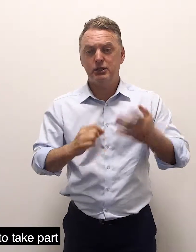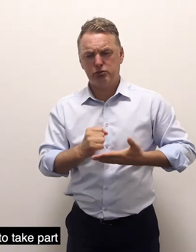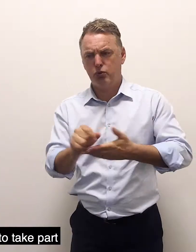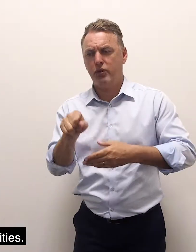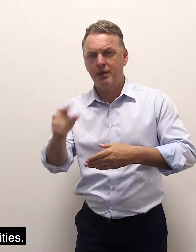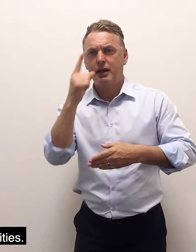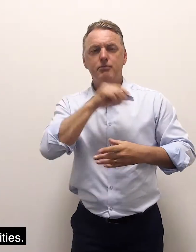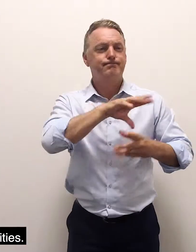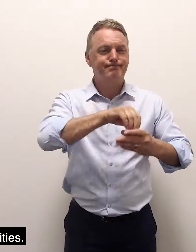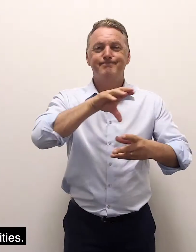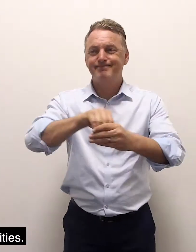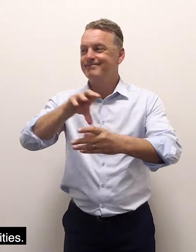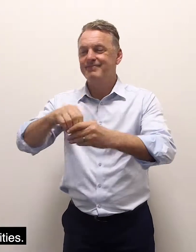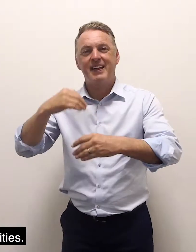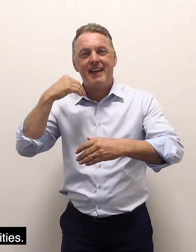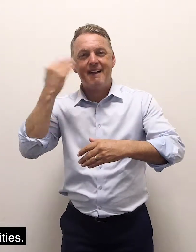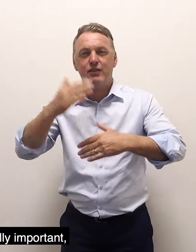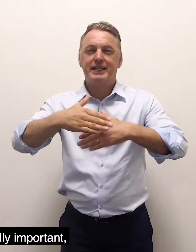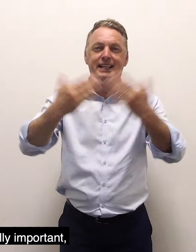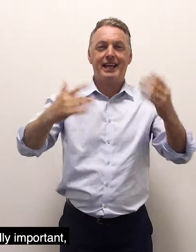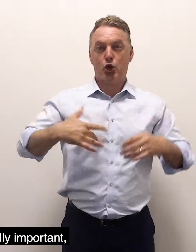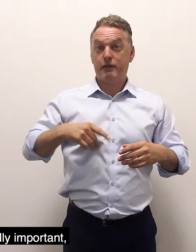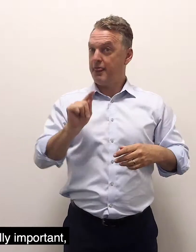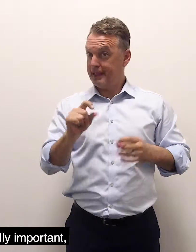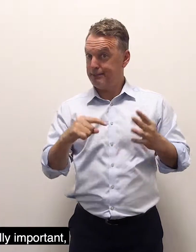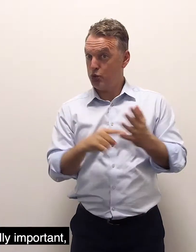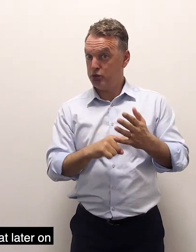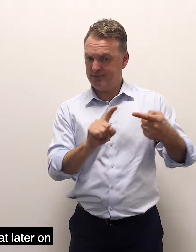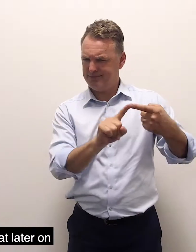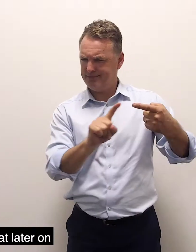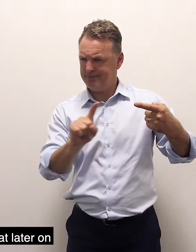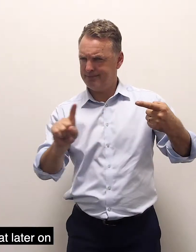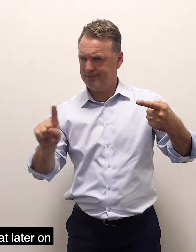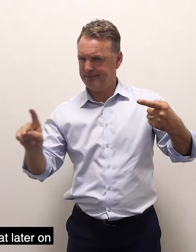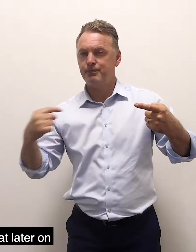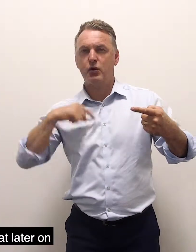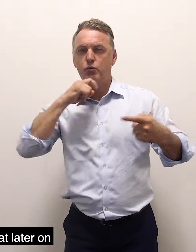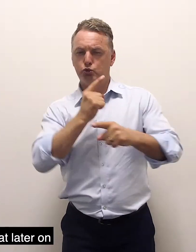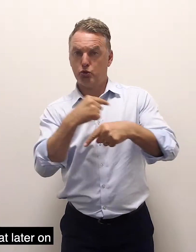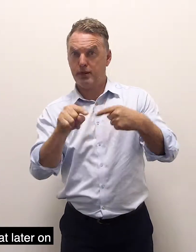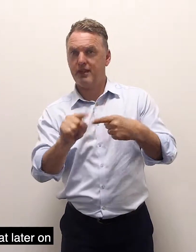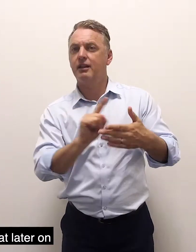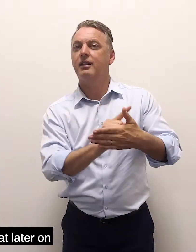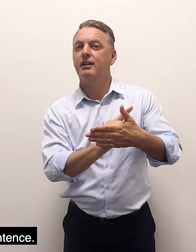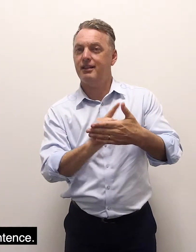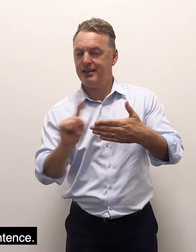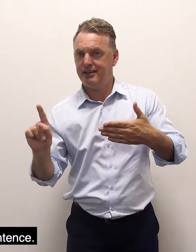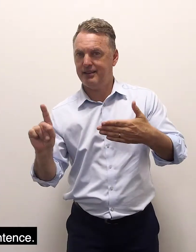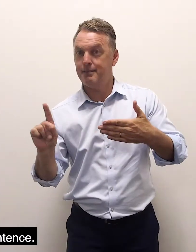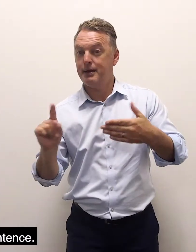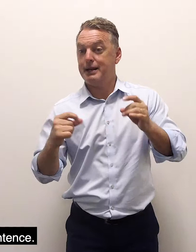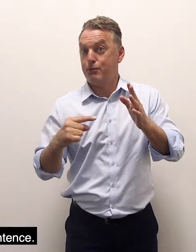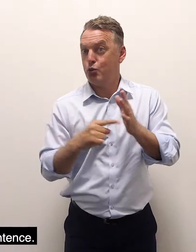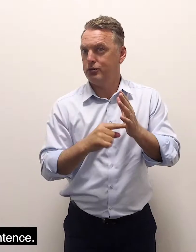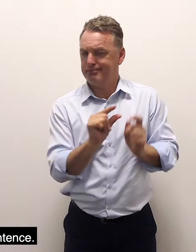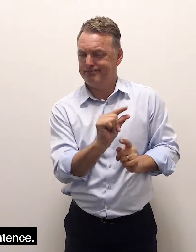ability to take part in everyday activities. Now that sentence is really important, so I'll come back to that later on, but that's